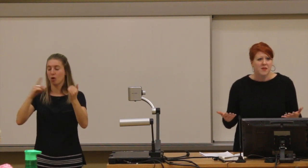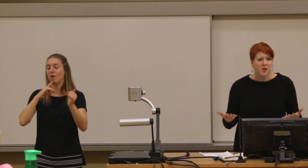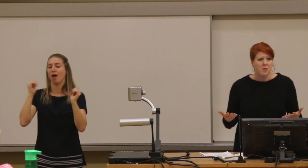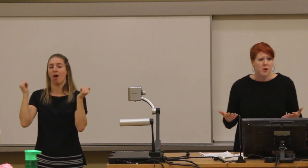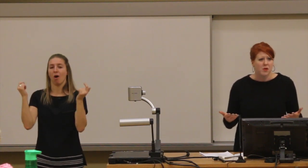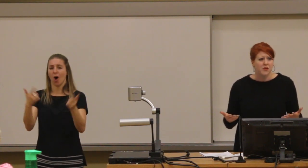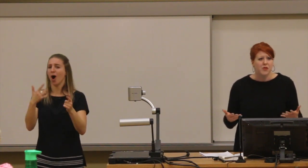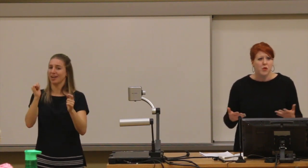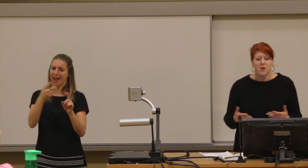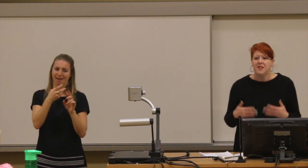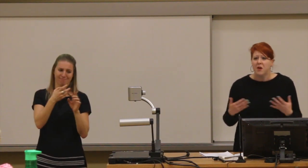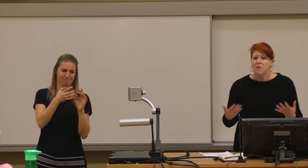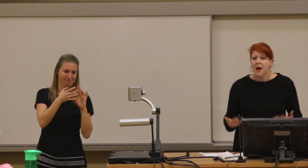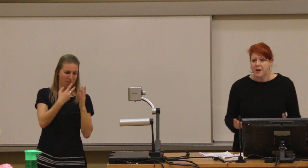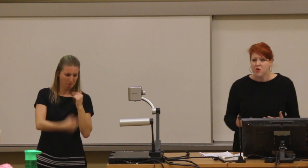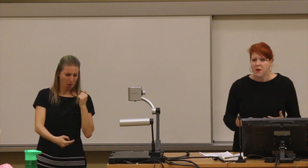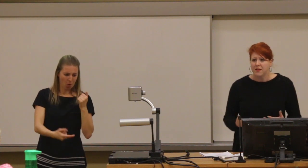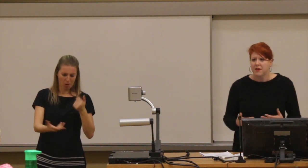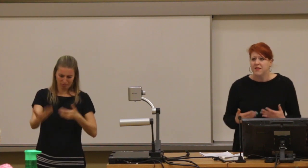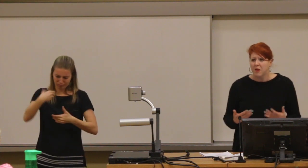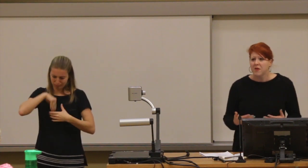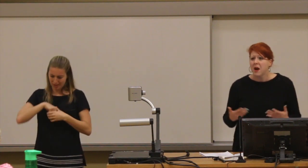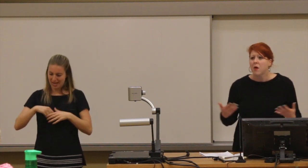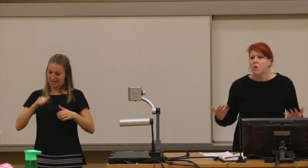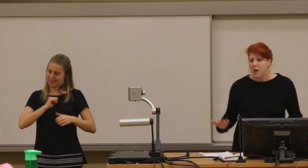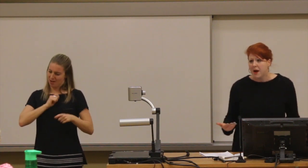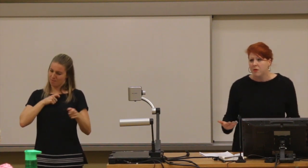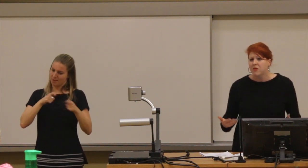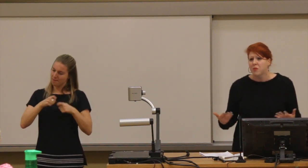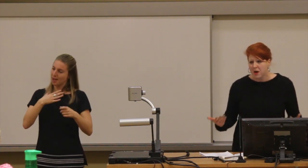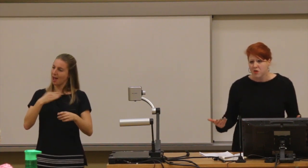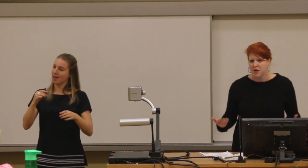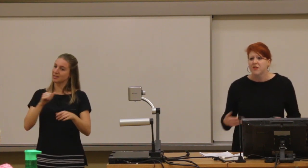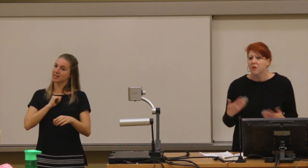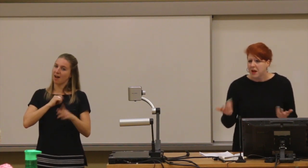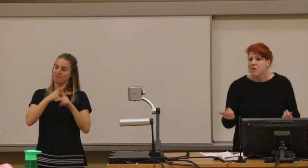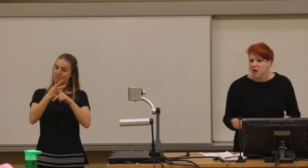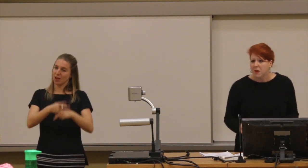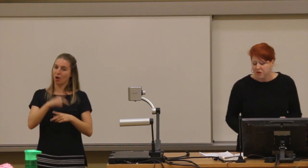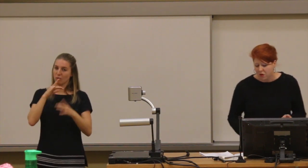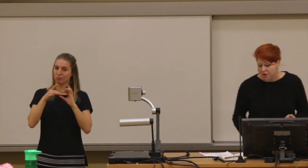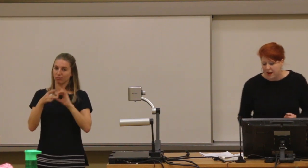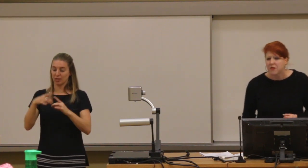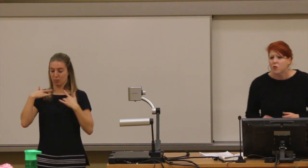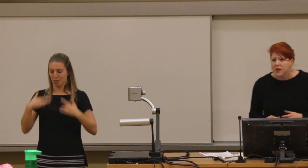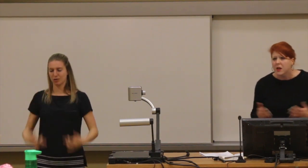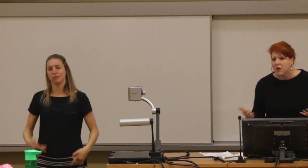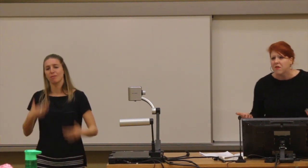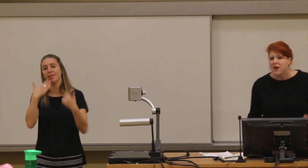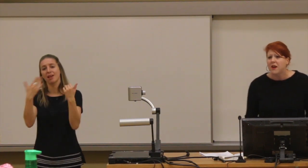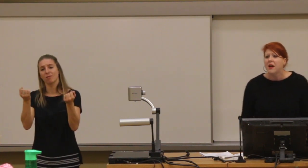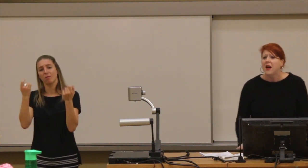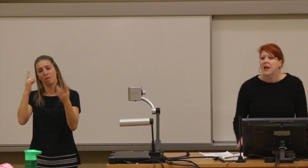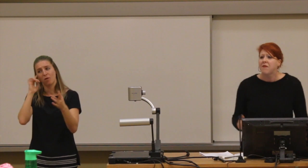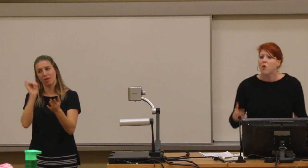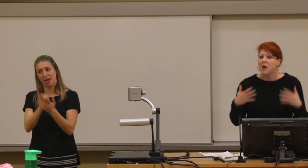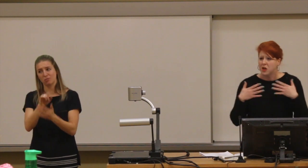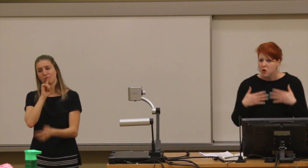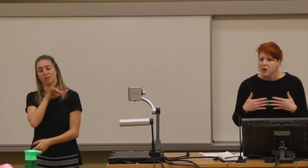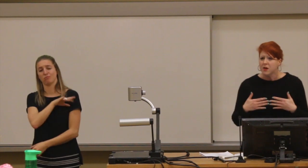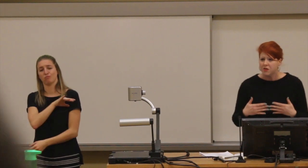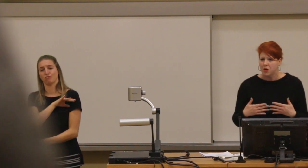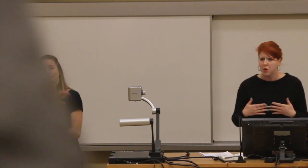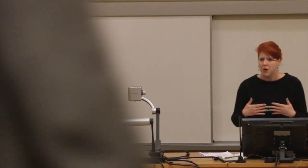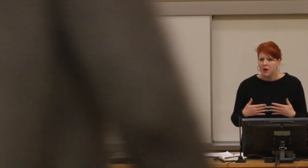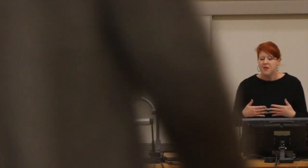very transferable to the self-management and self-care around depression. So thank you very much for that. It's a really good fit, again, for